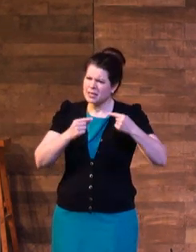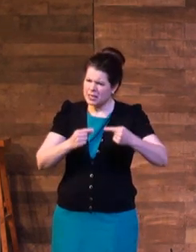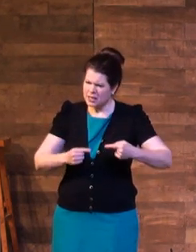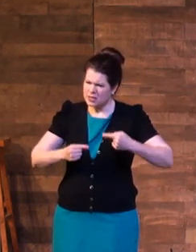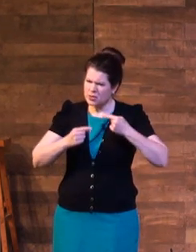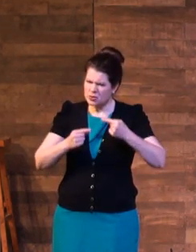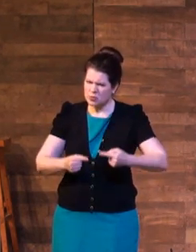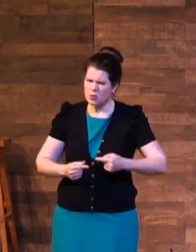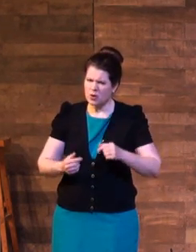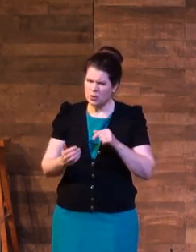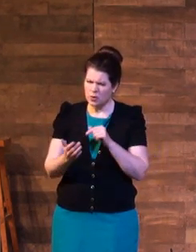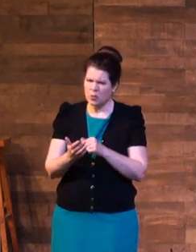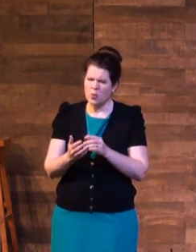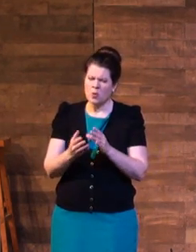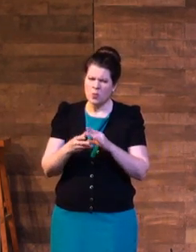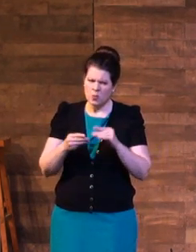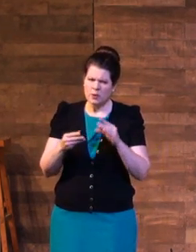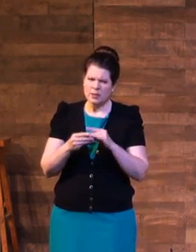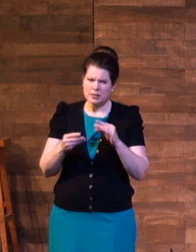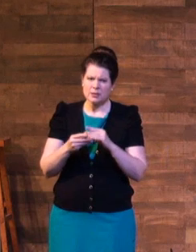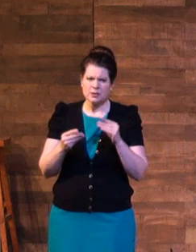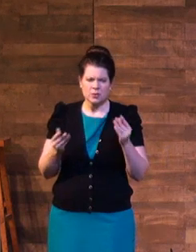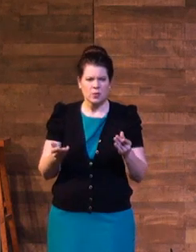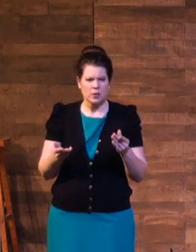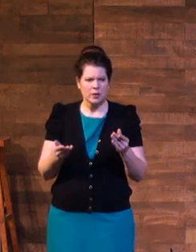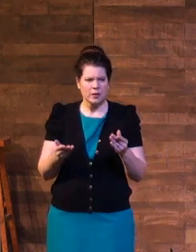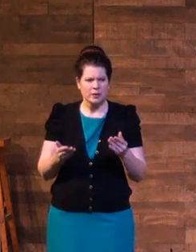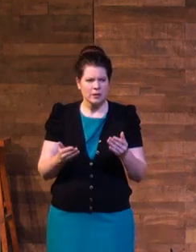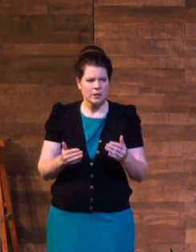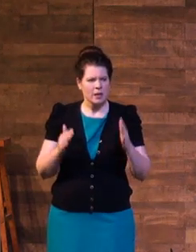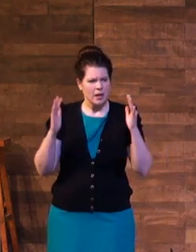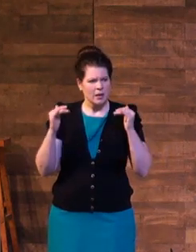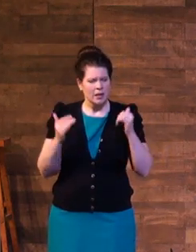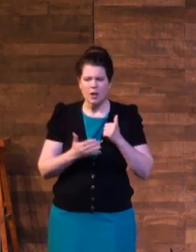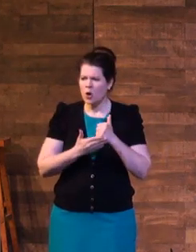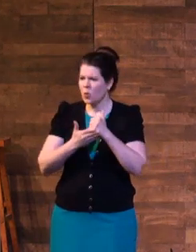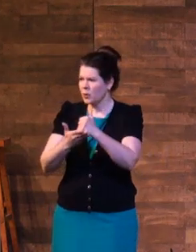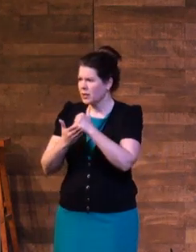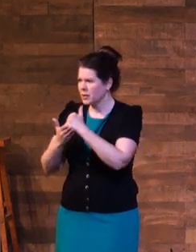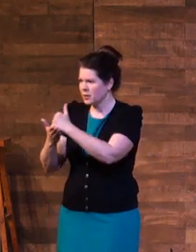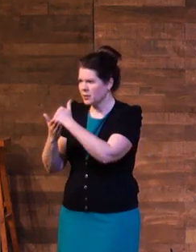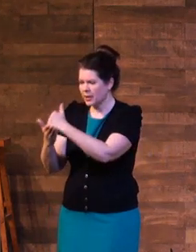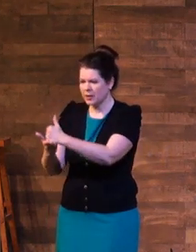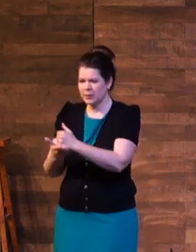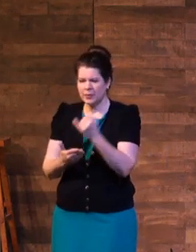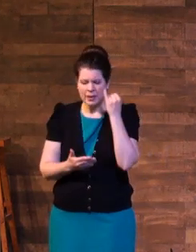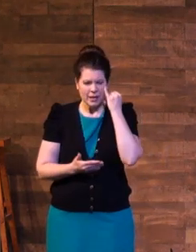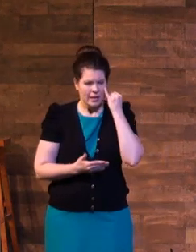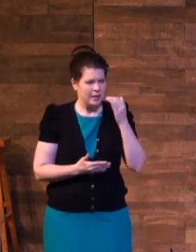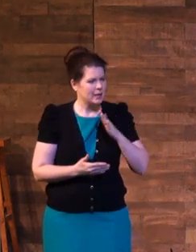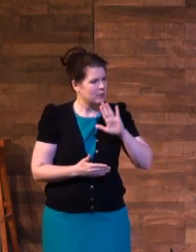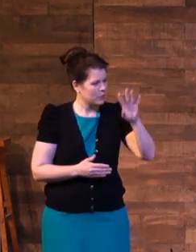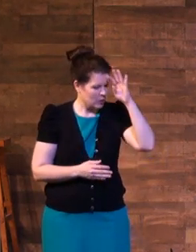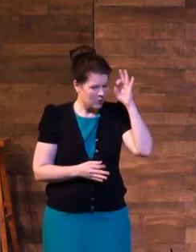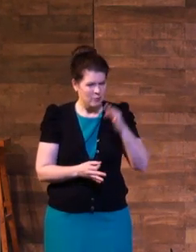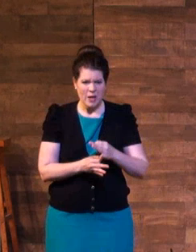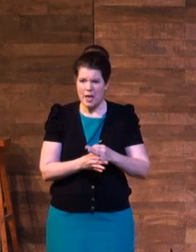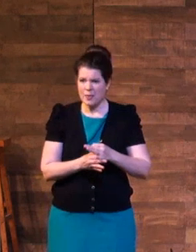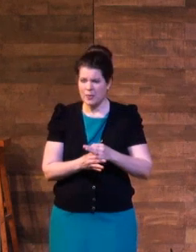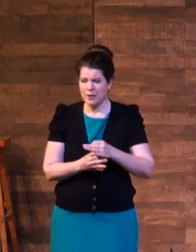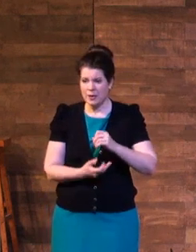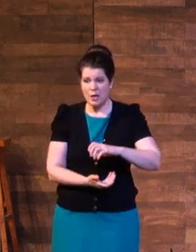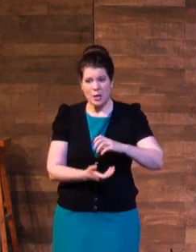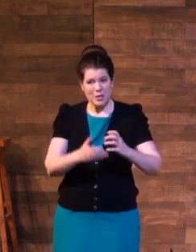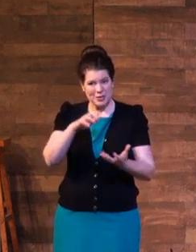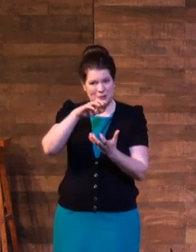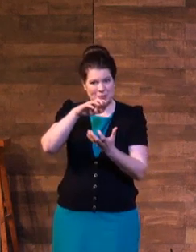just some conclusions that I came to in hopes that that helps you too. And if I end up wrecking your faith sharing this story, I'm sorry, but just know that